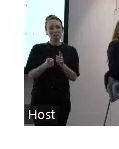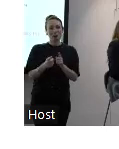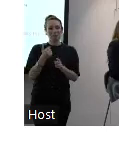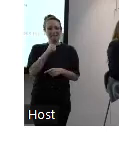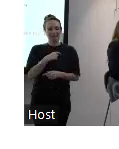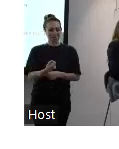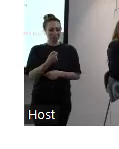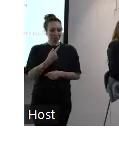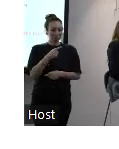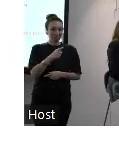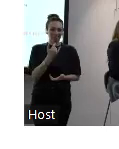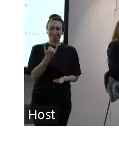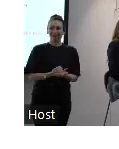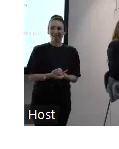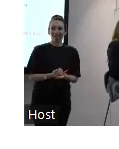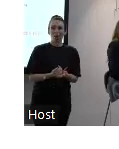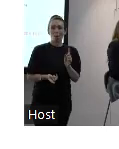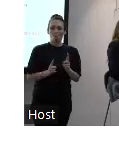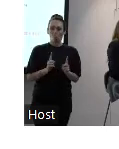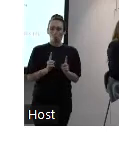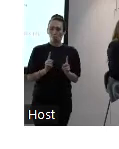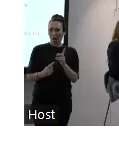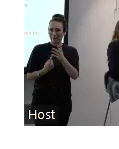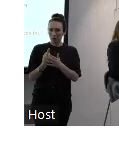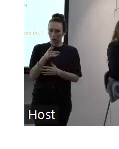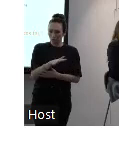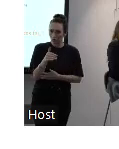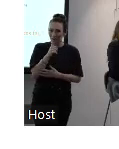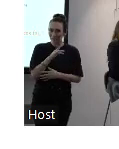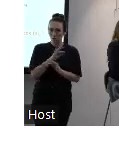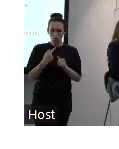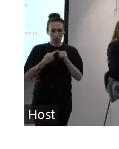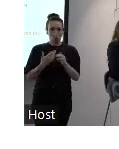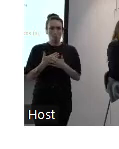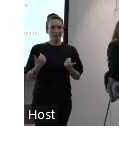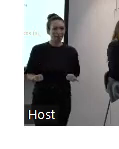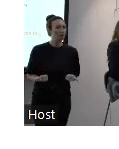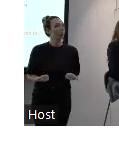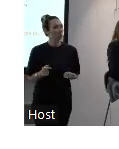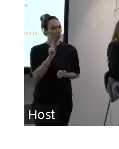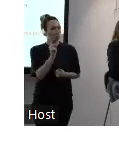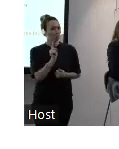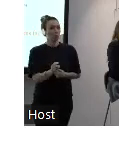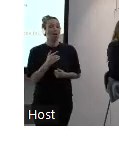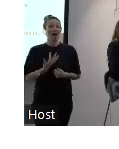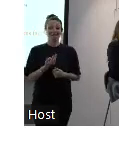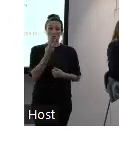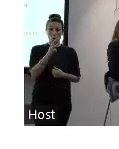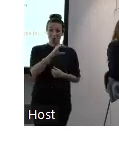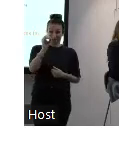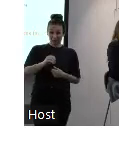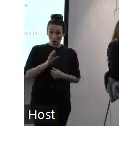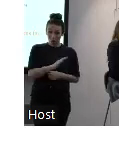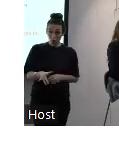will fail. And what happens to the children who don't respond to any of these treatments? So there are about 30% of children who